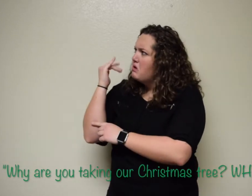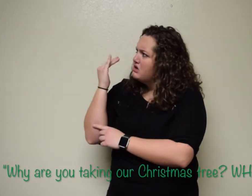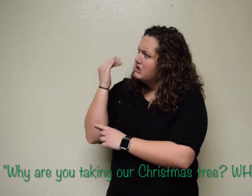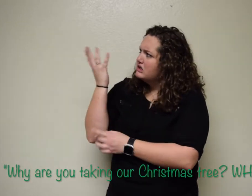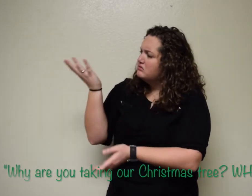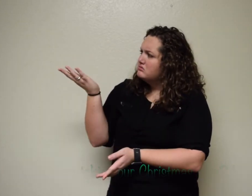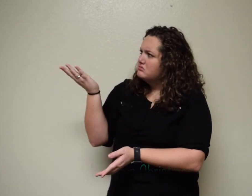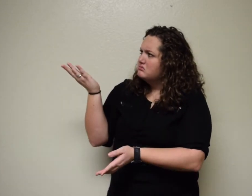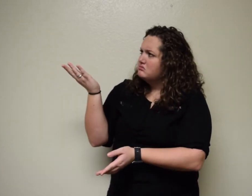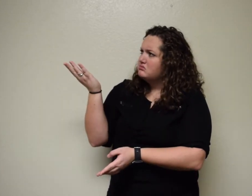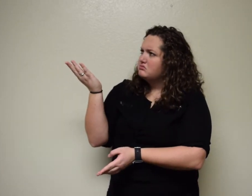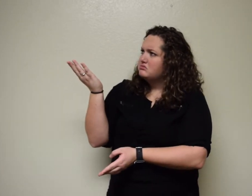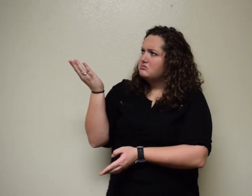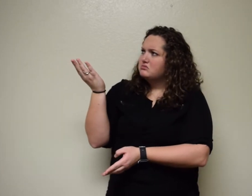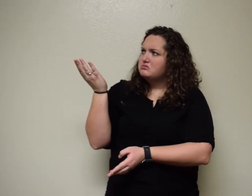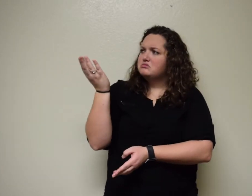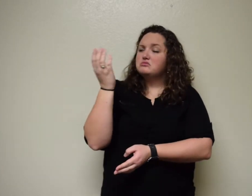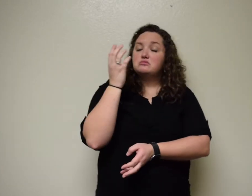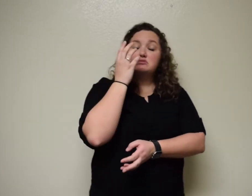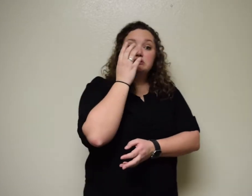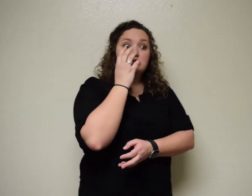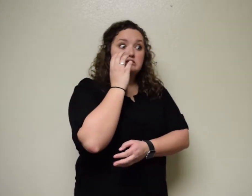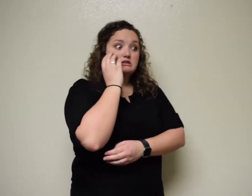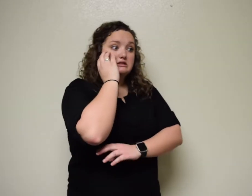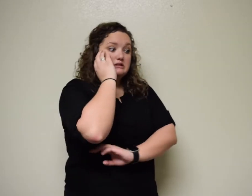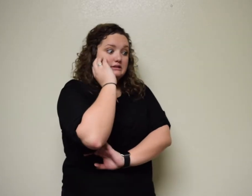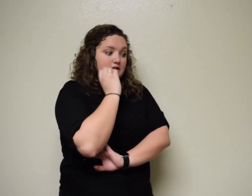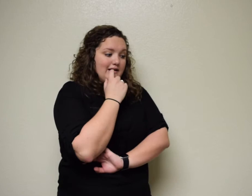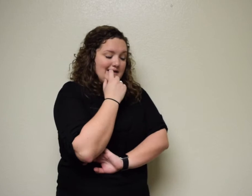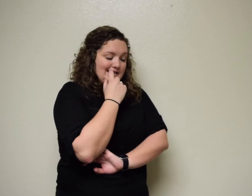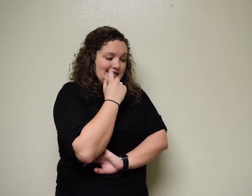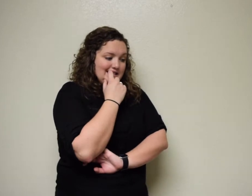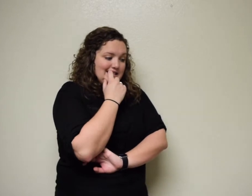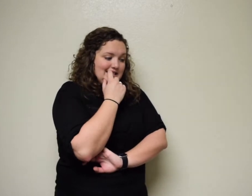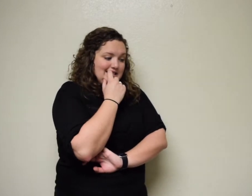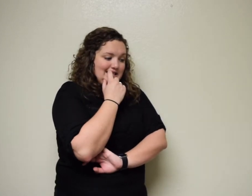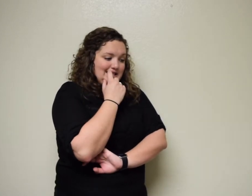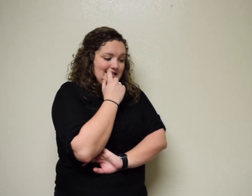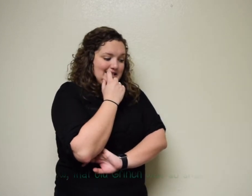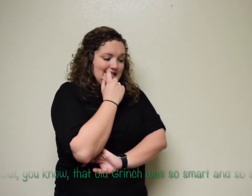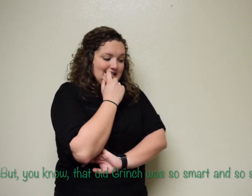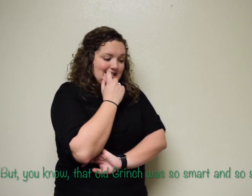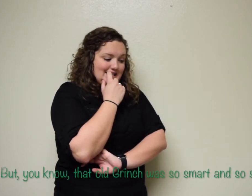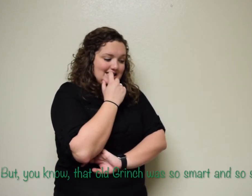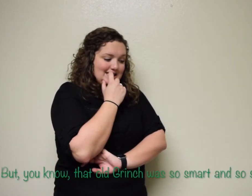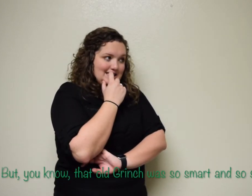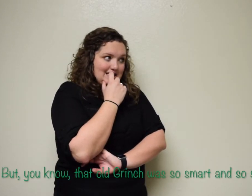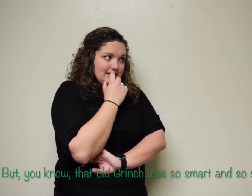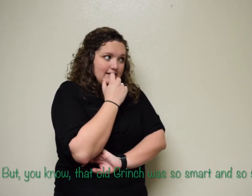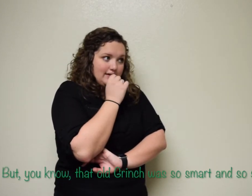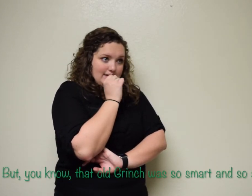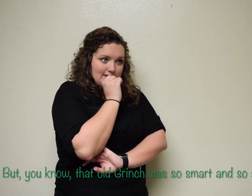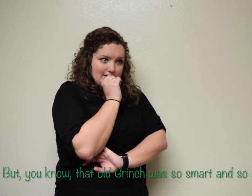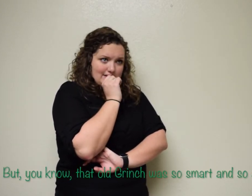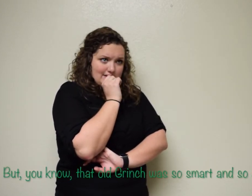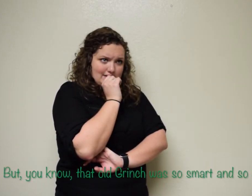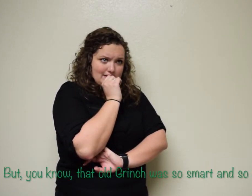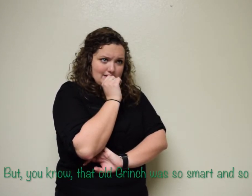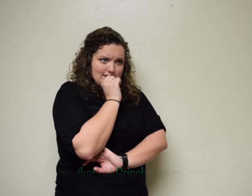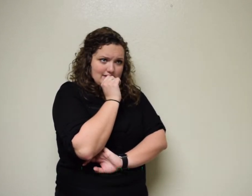but you know that old Grinch was so smart and so